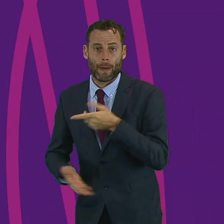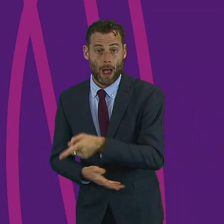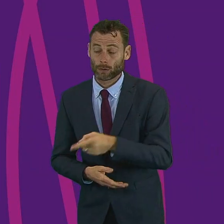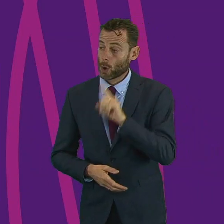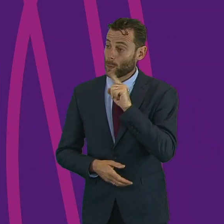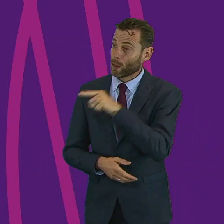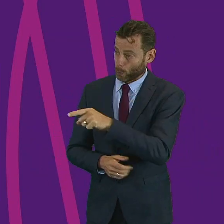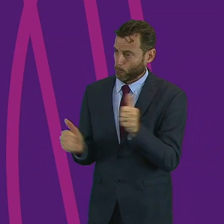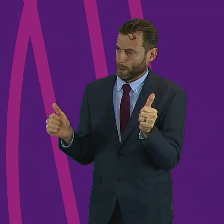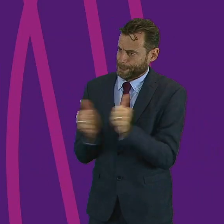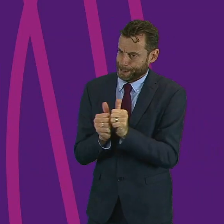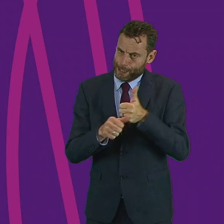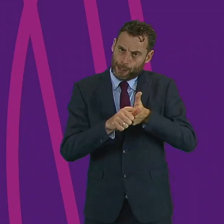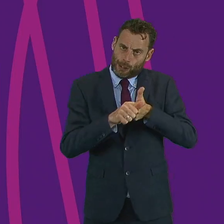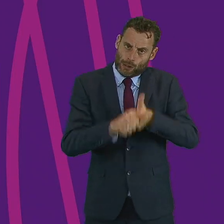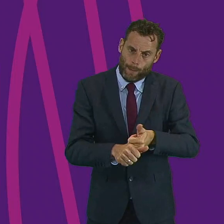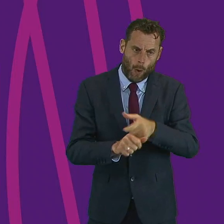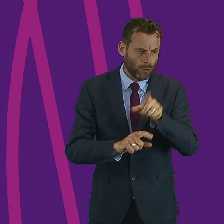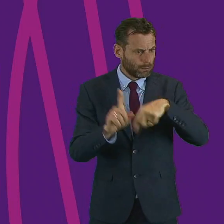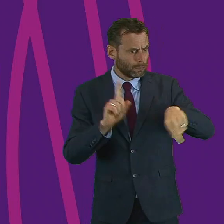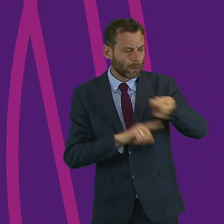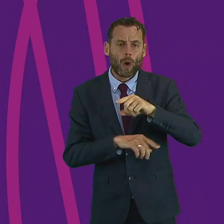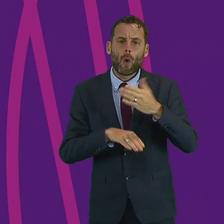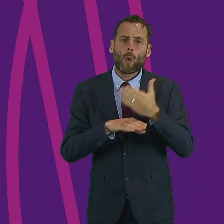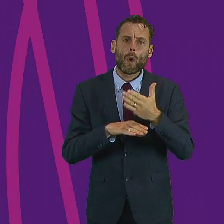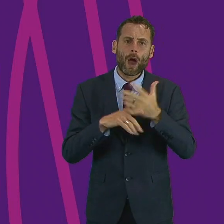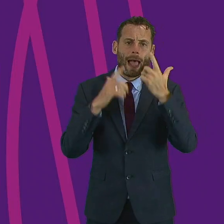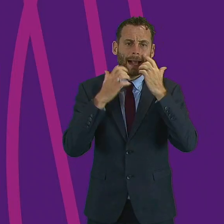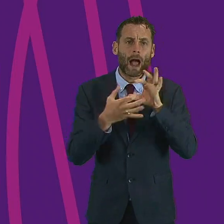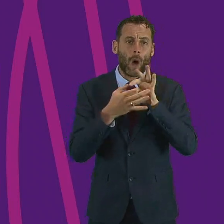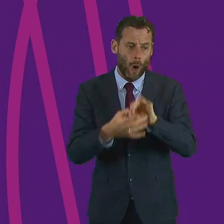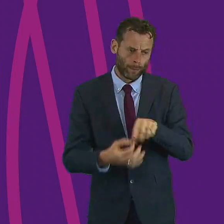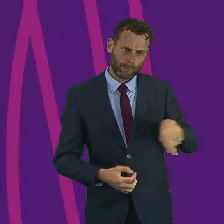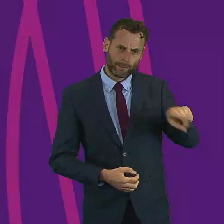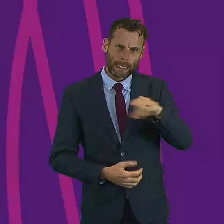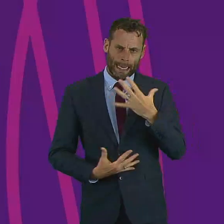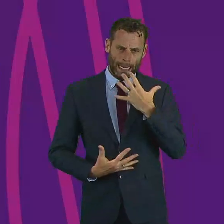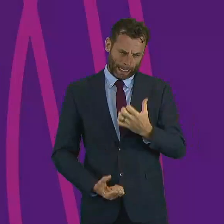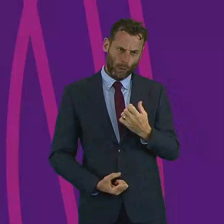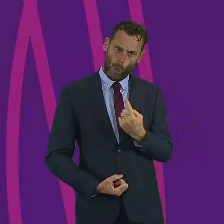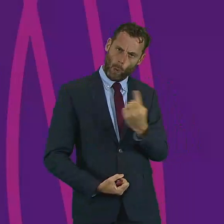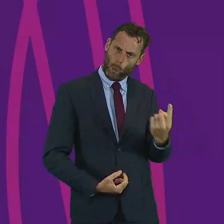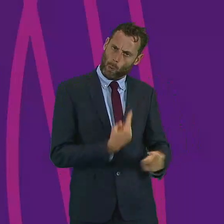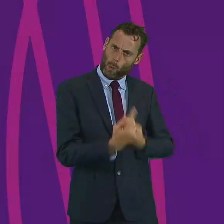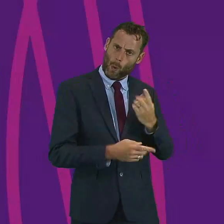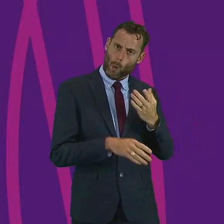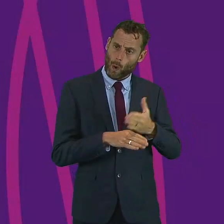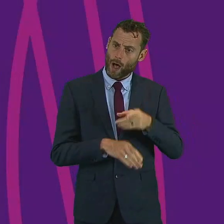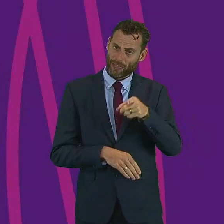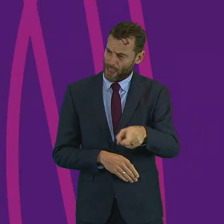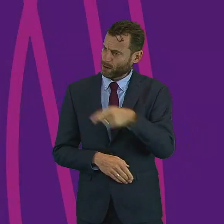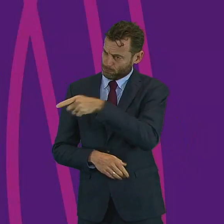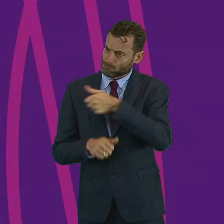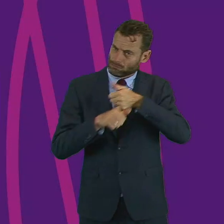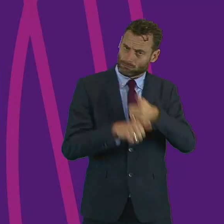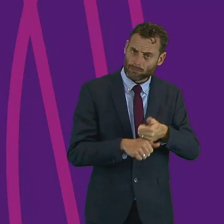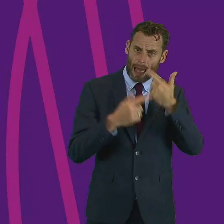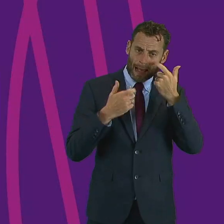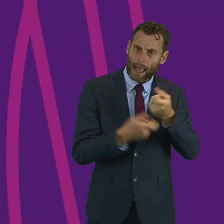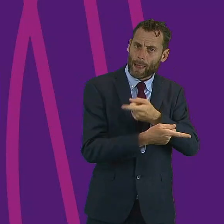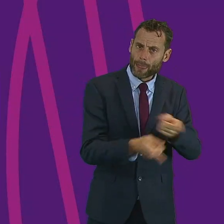that needs dealt with now, or we risk a new wave of coronavirus deaths, with this potentially being the